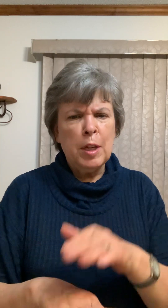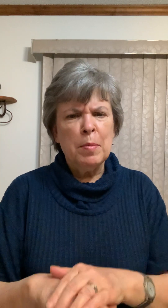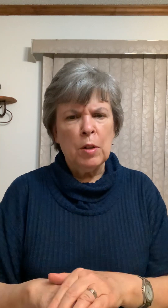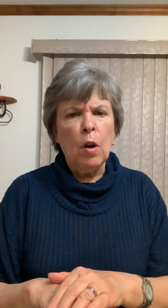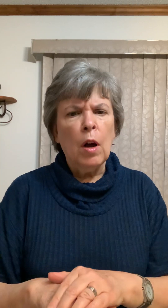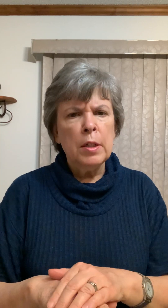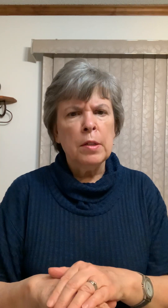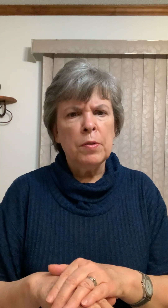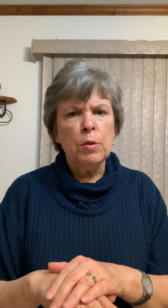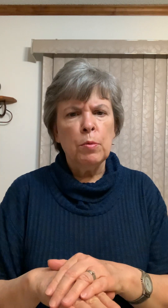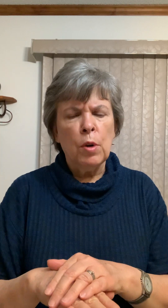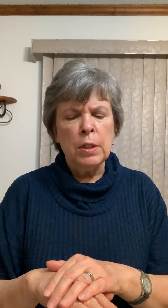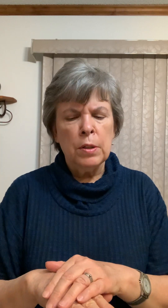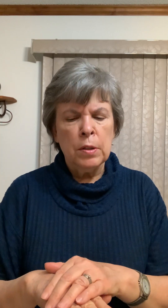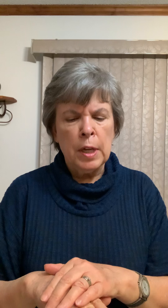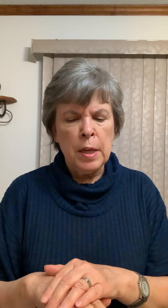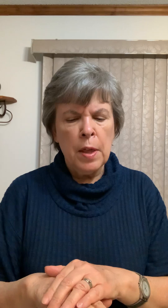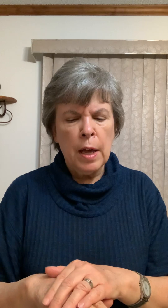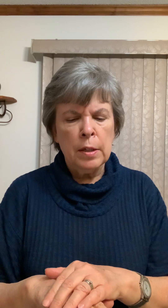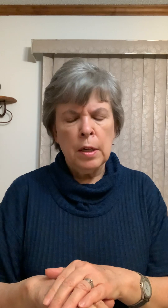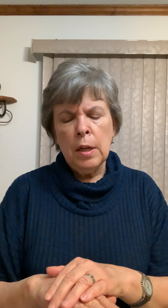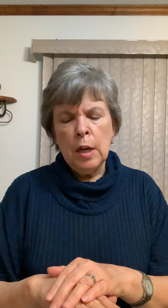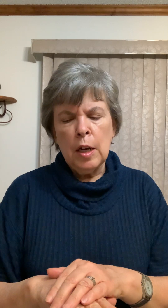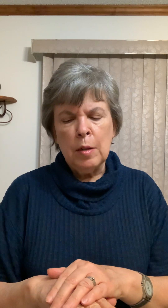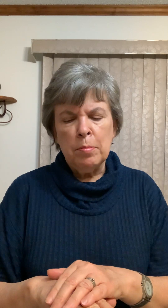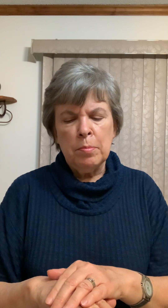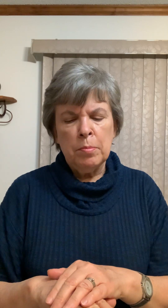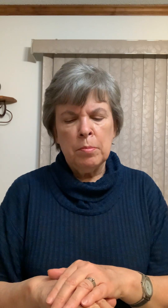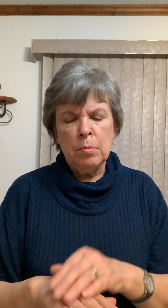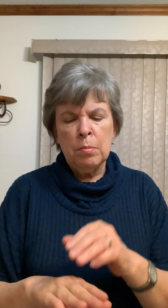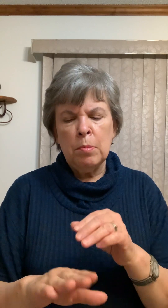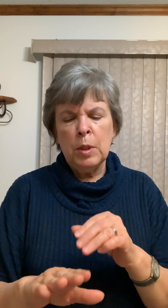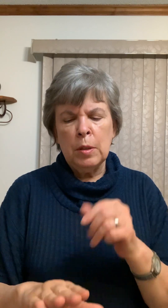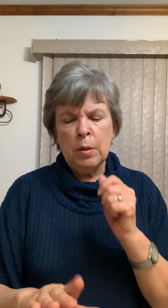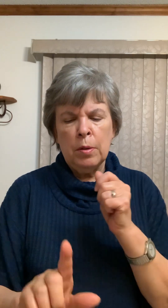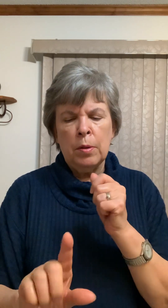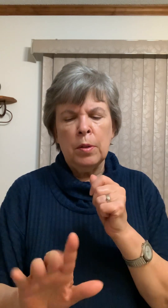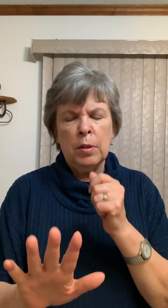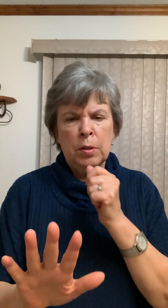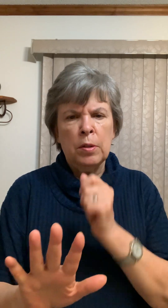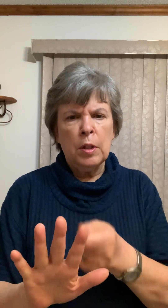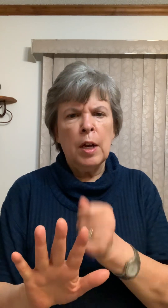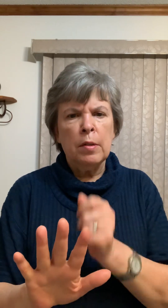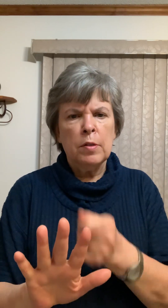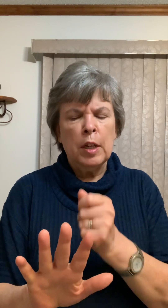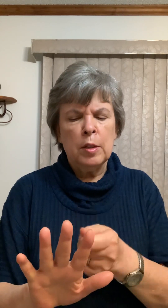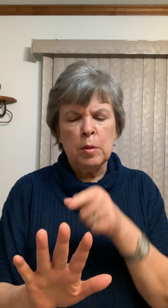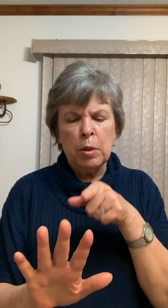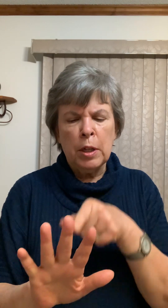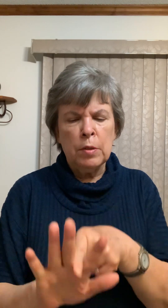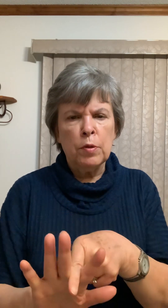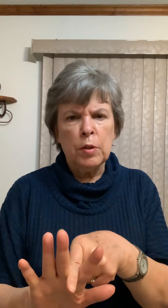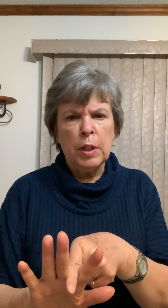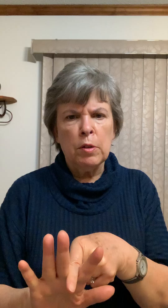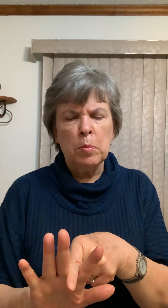as on if you wanted to say that, but this kind of takes the place for the nails